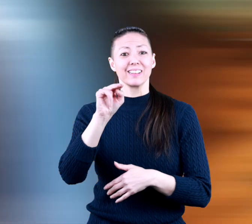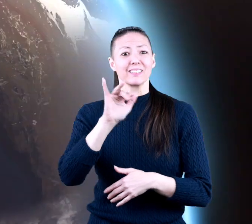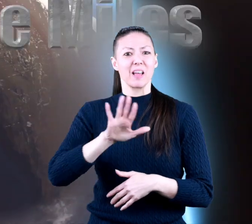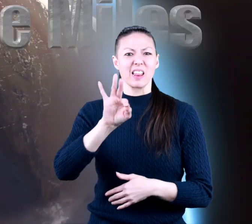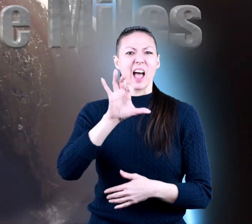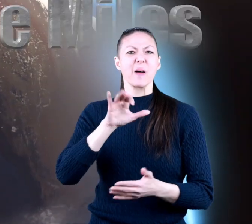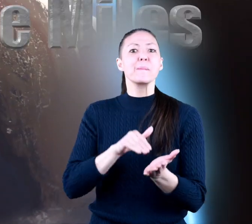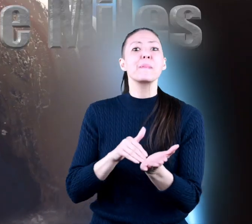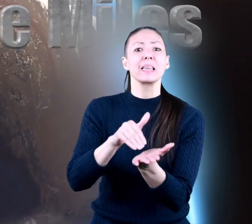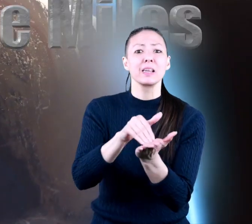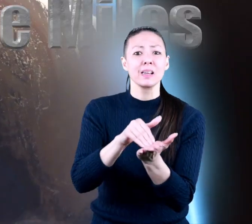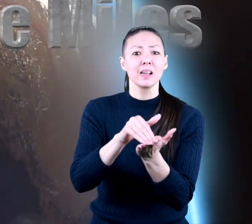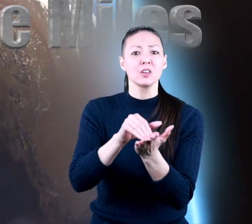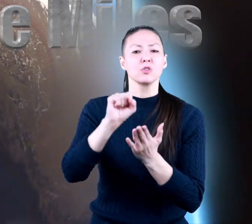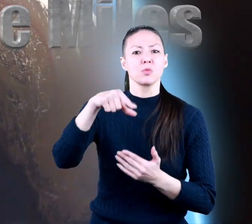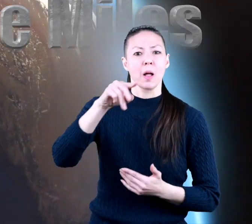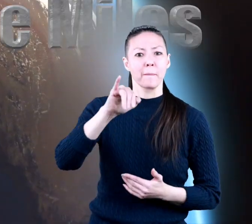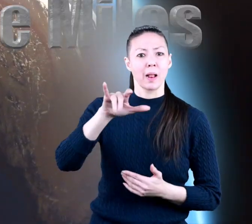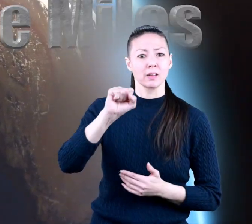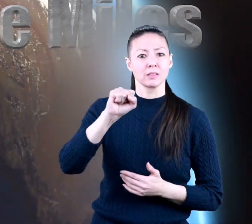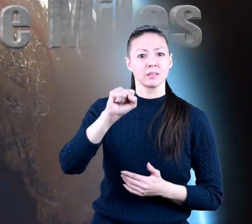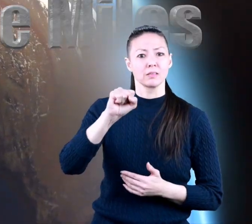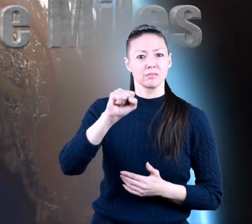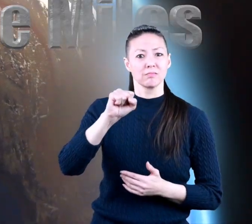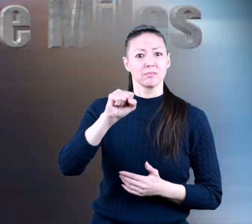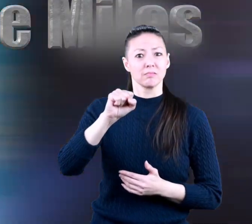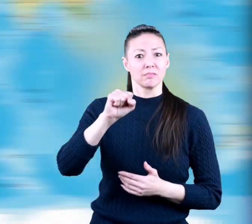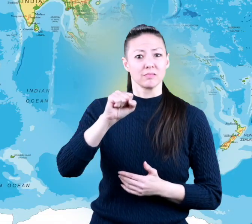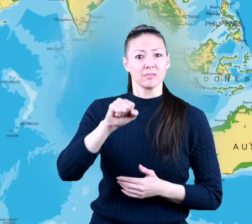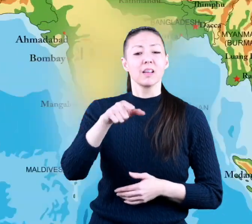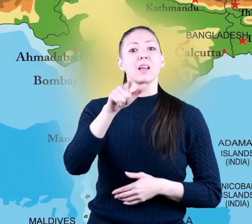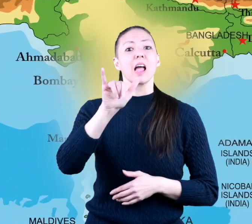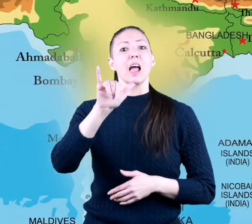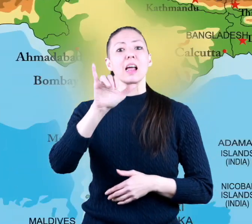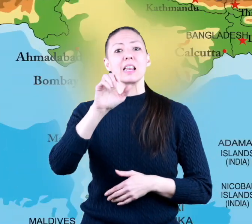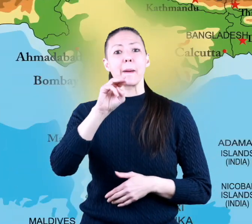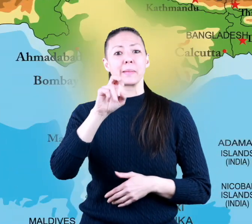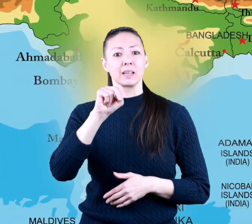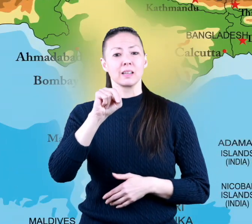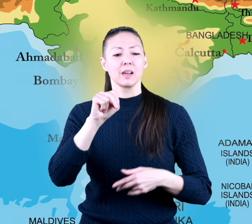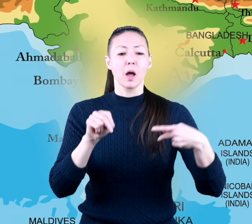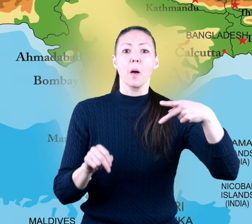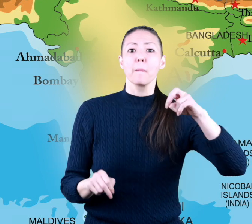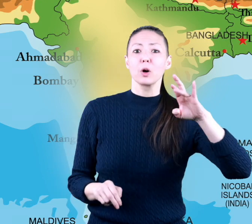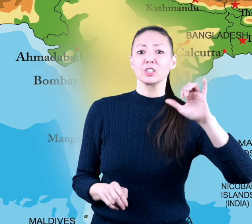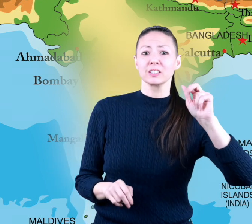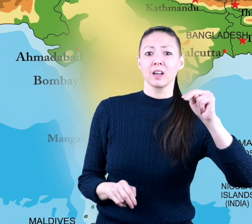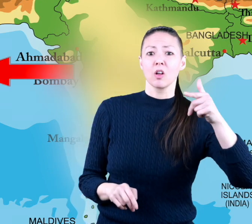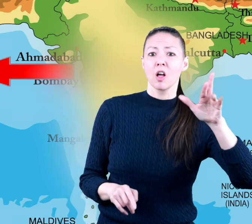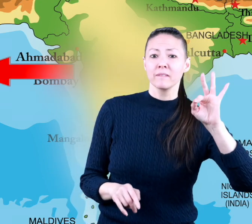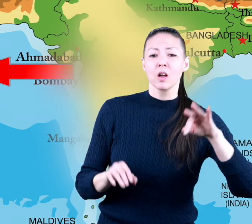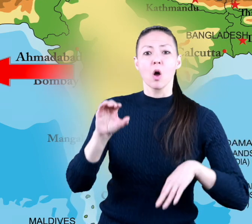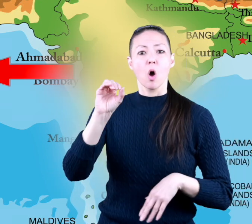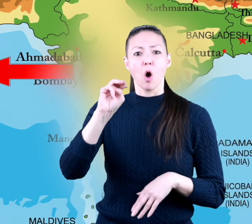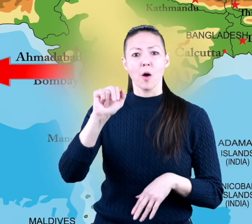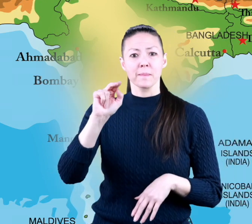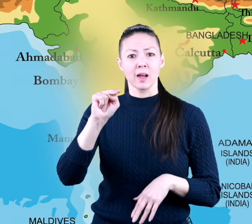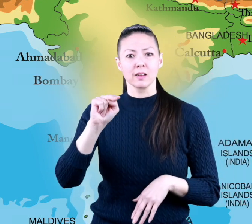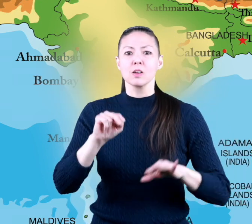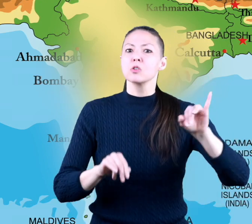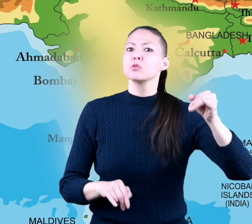is about 900,000 square miles and engulfs much of Yemen, Persian Gulf,